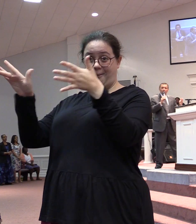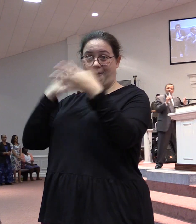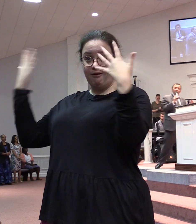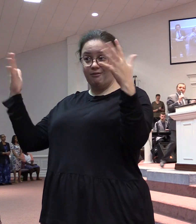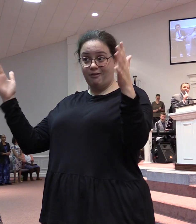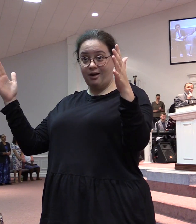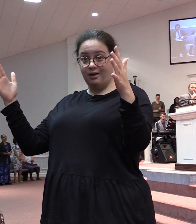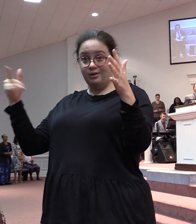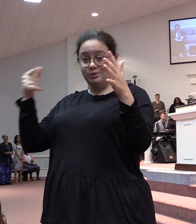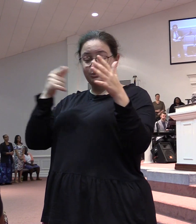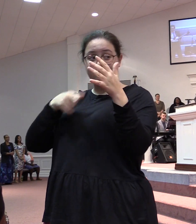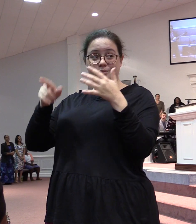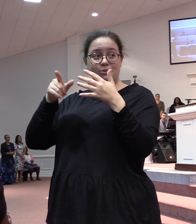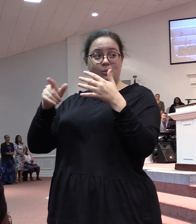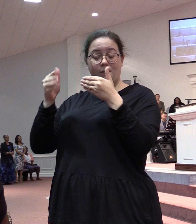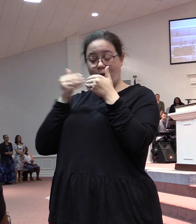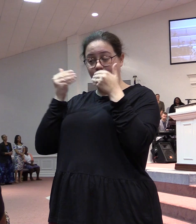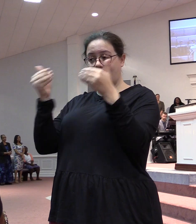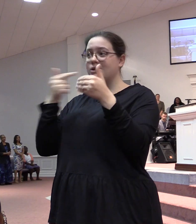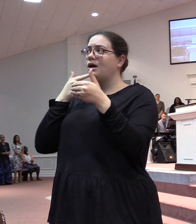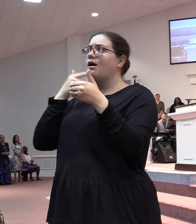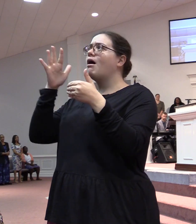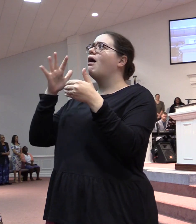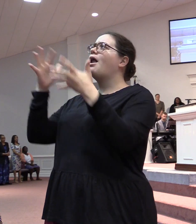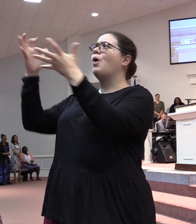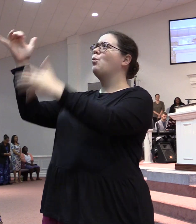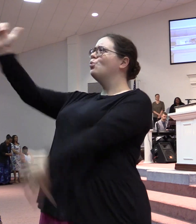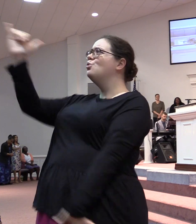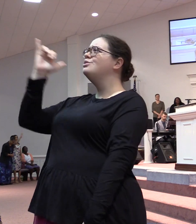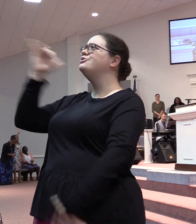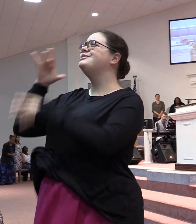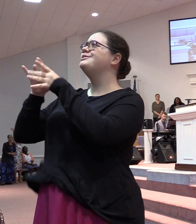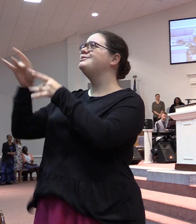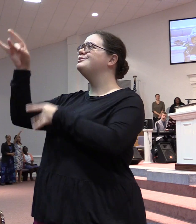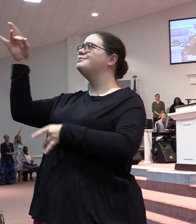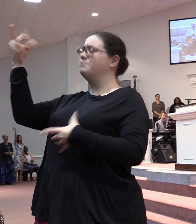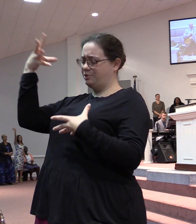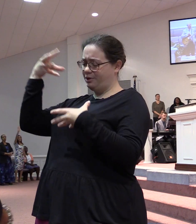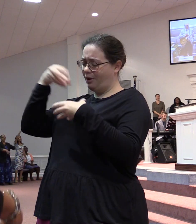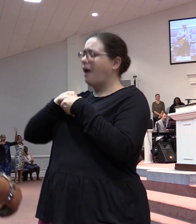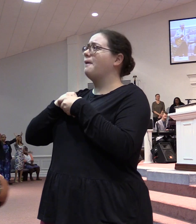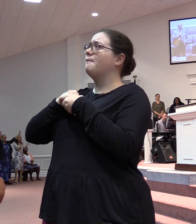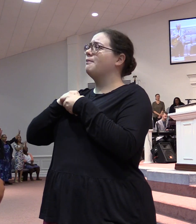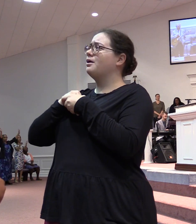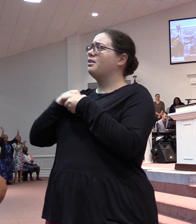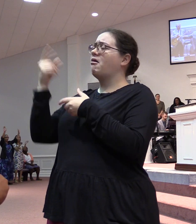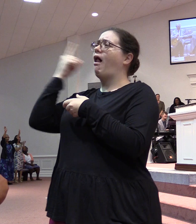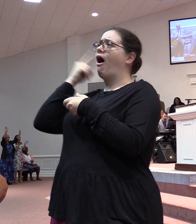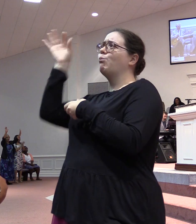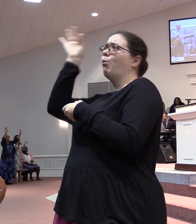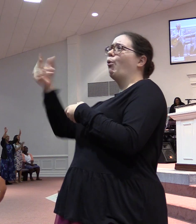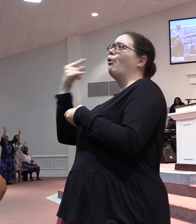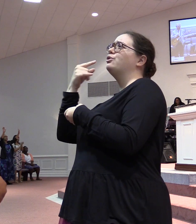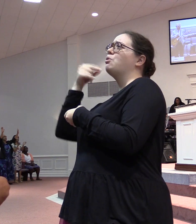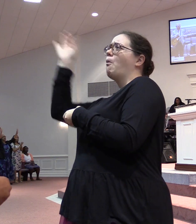Or you could go ahead and say, God, I want the same spirit living on the inside of me that I just heard that preacher